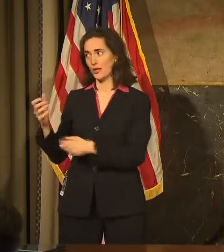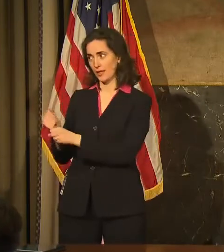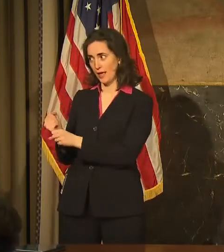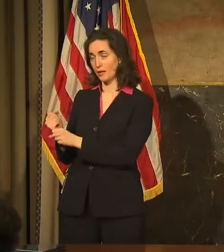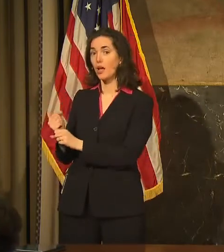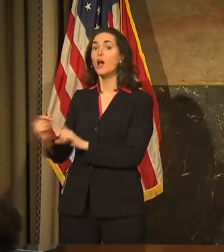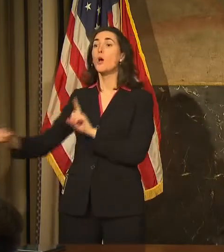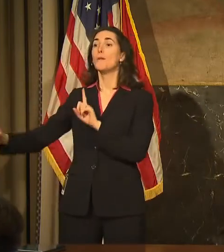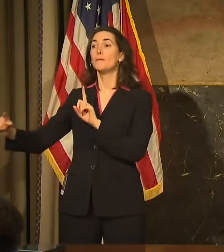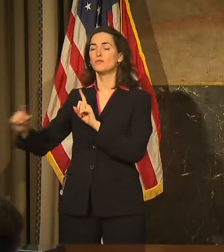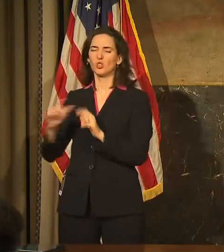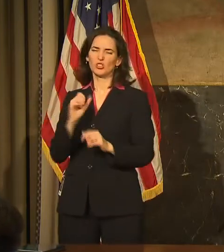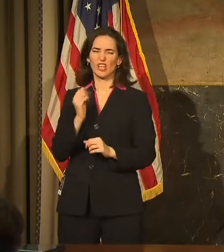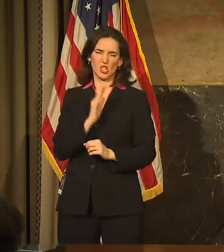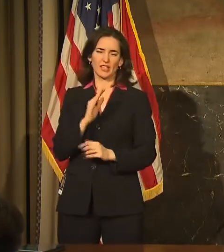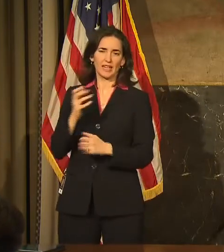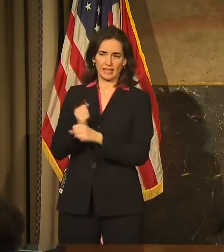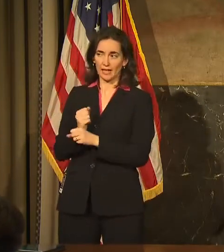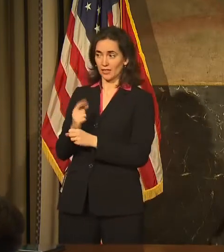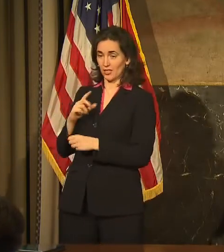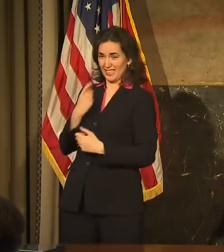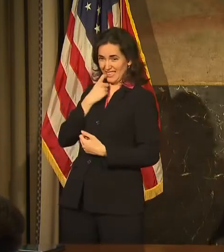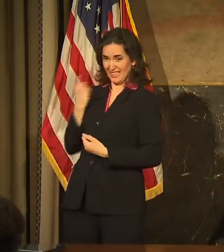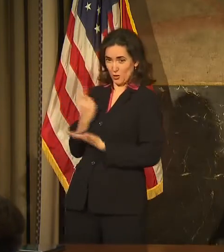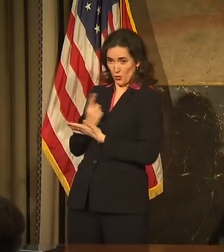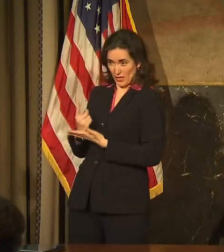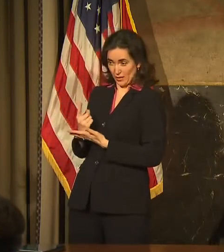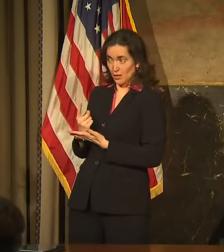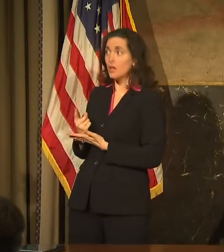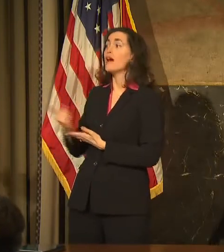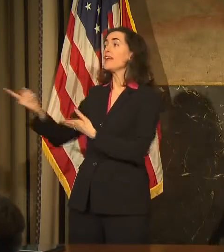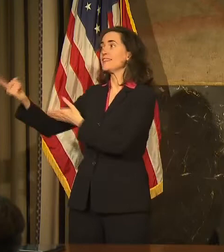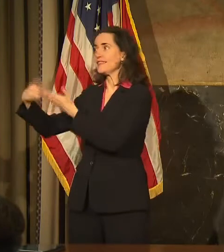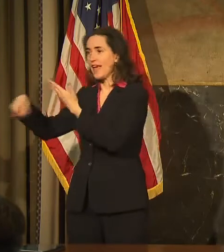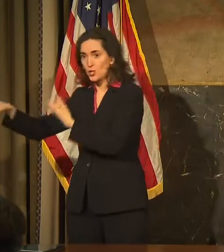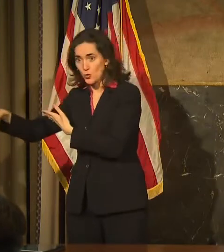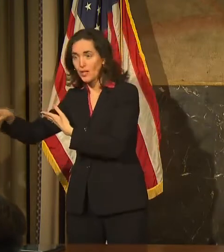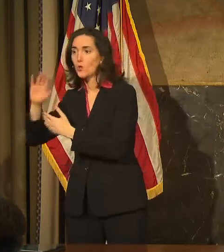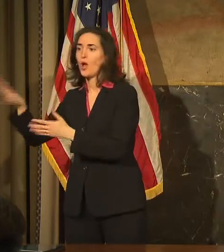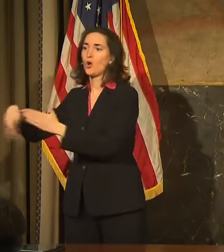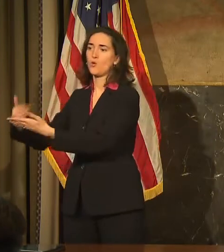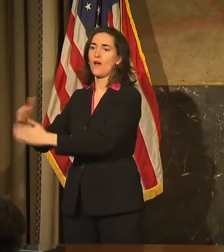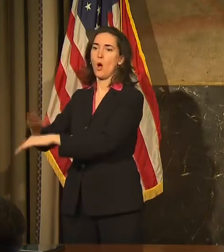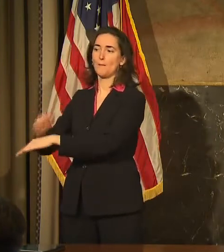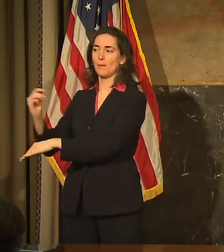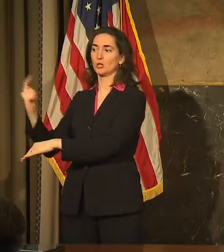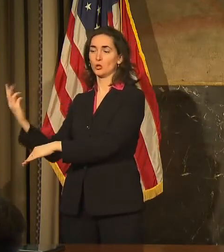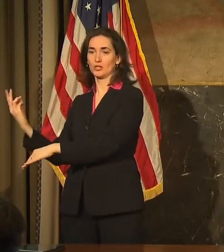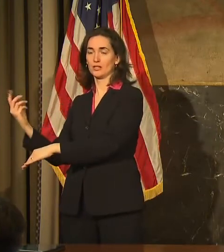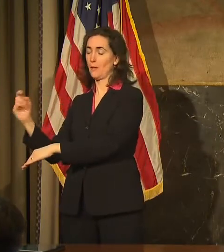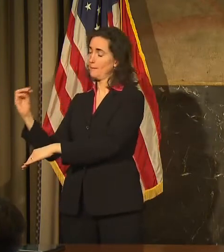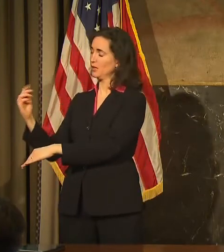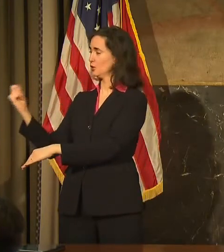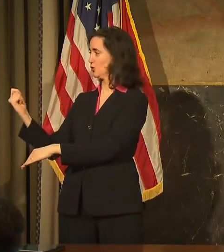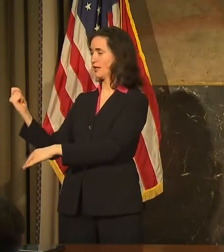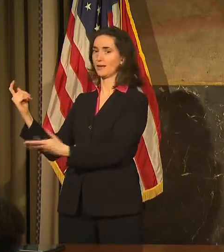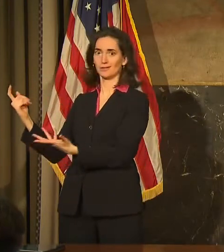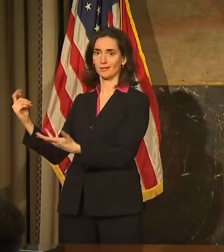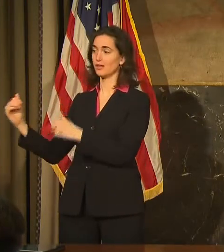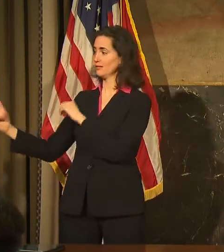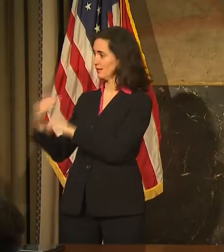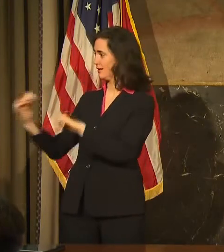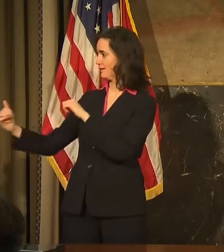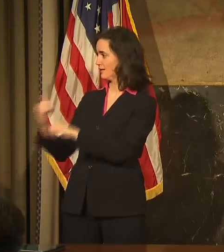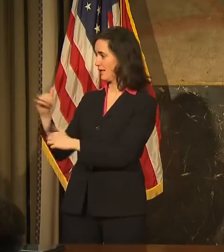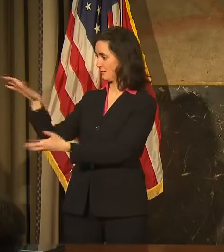would have ordinarily come on next week anyway. And Dr. Cantor is going to talk more about this. But bottom line is we're going to have to